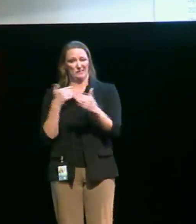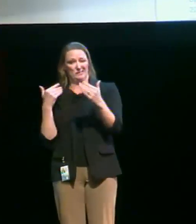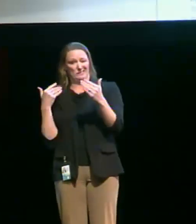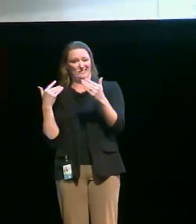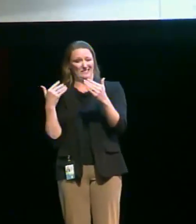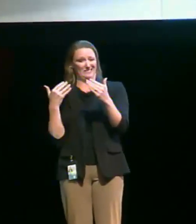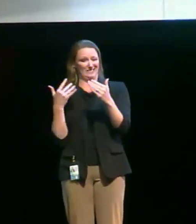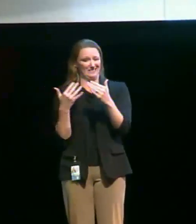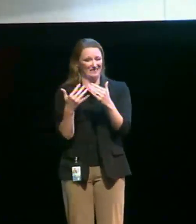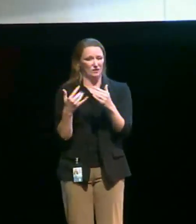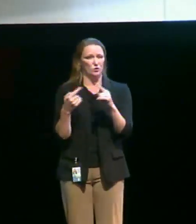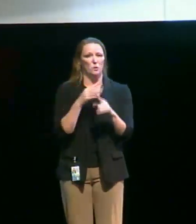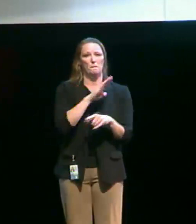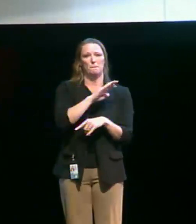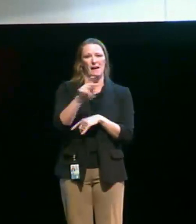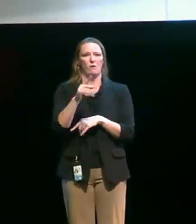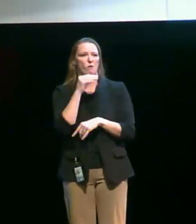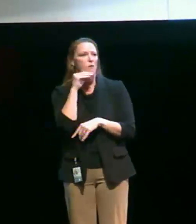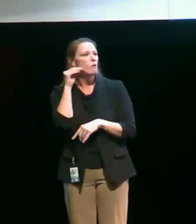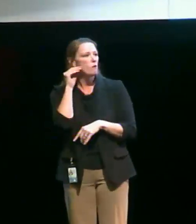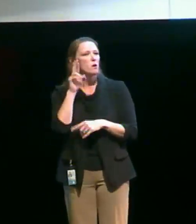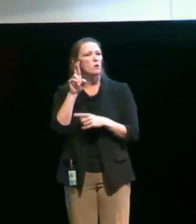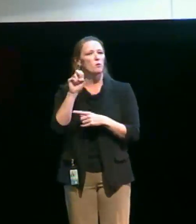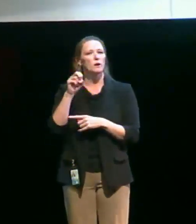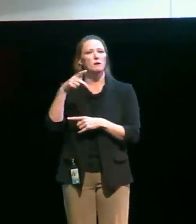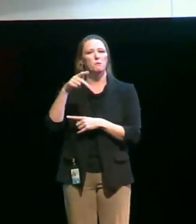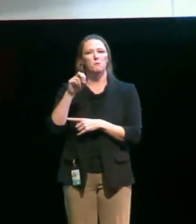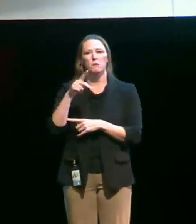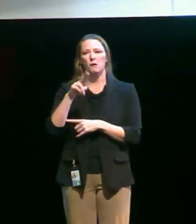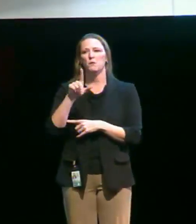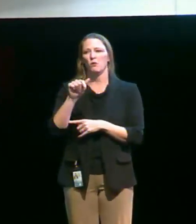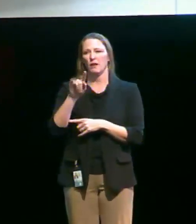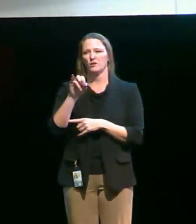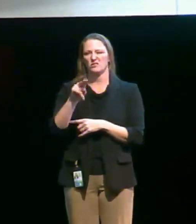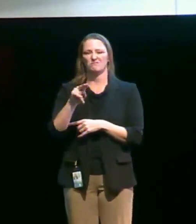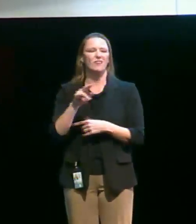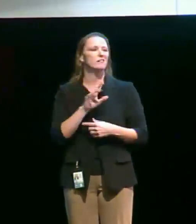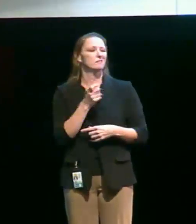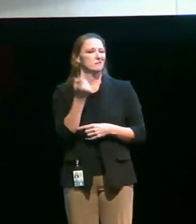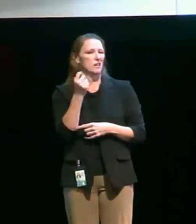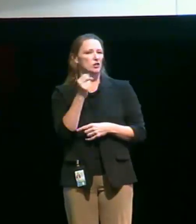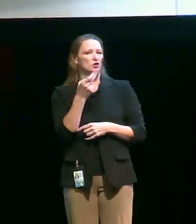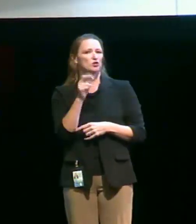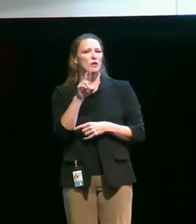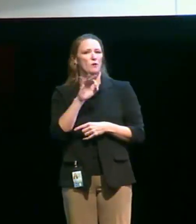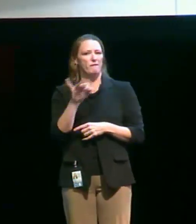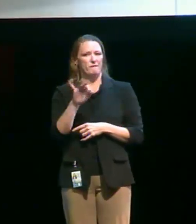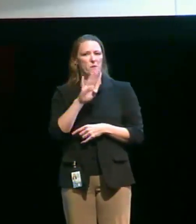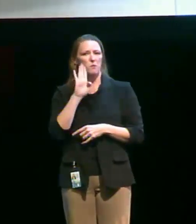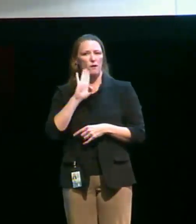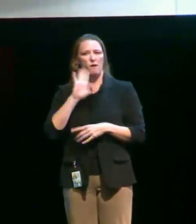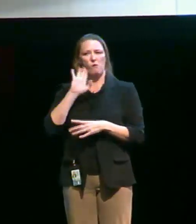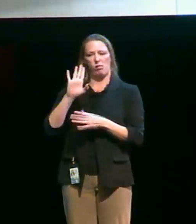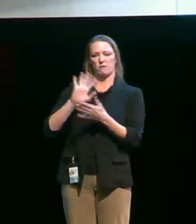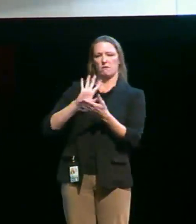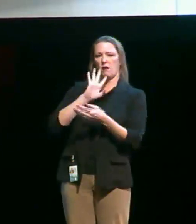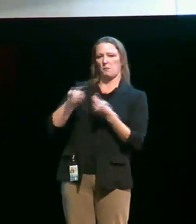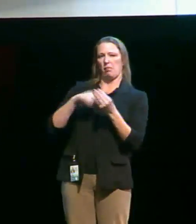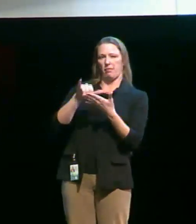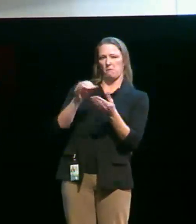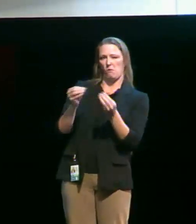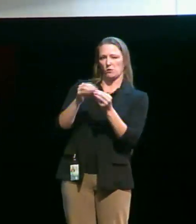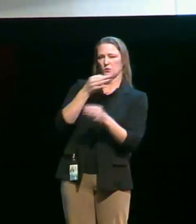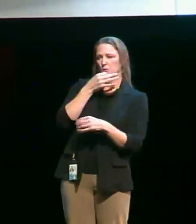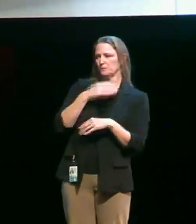more about that from Sheriff Brown later this evening. We're very proud of the work that 2 of our most capable fire